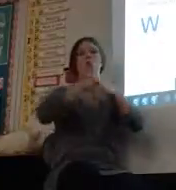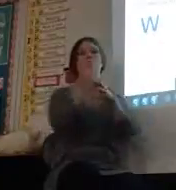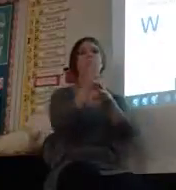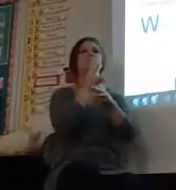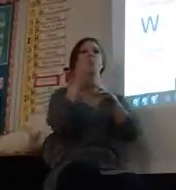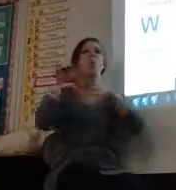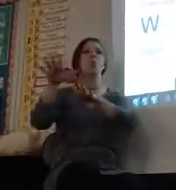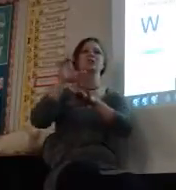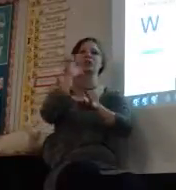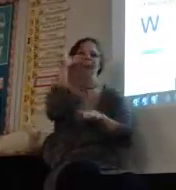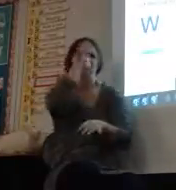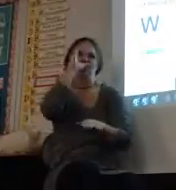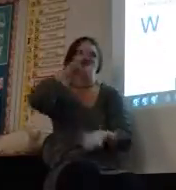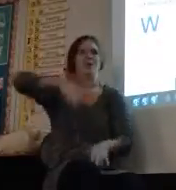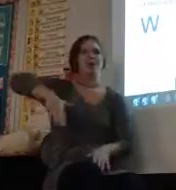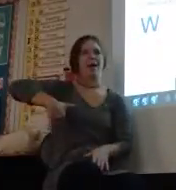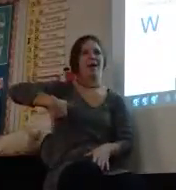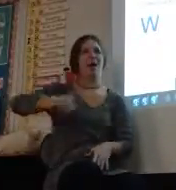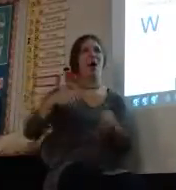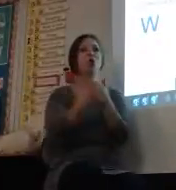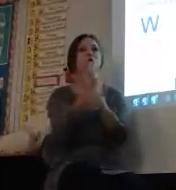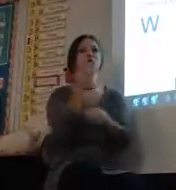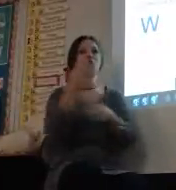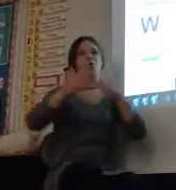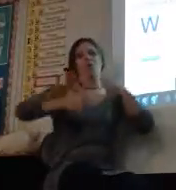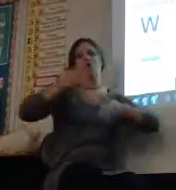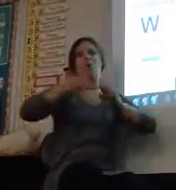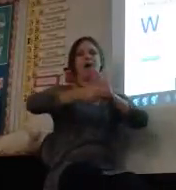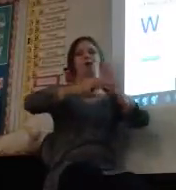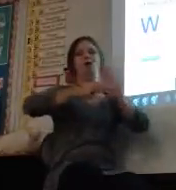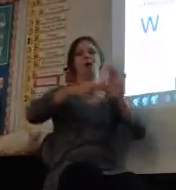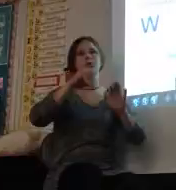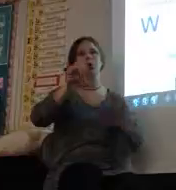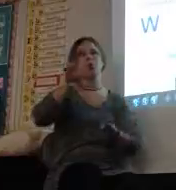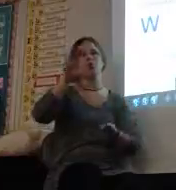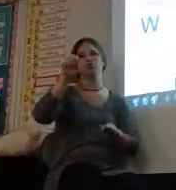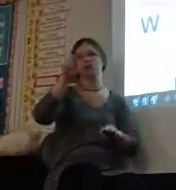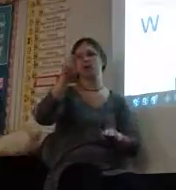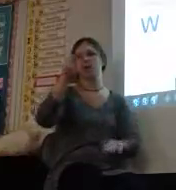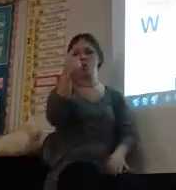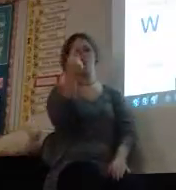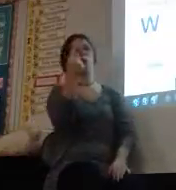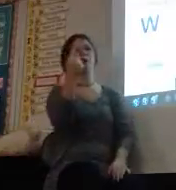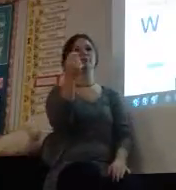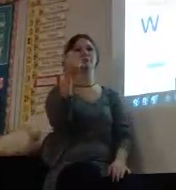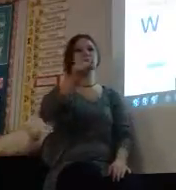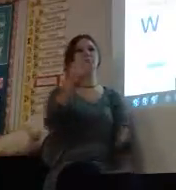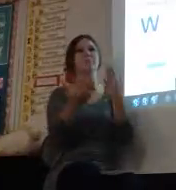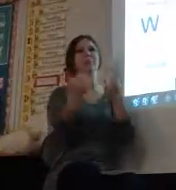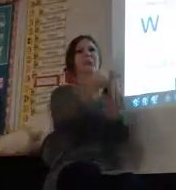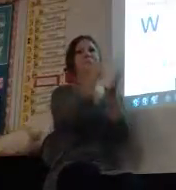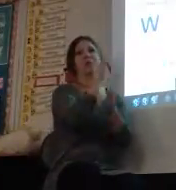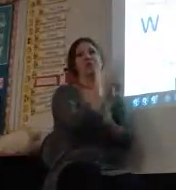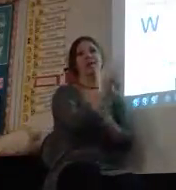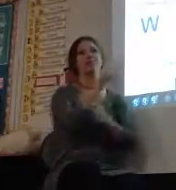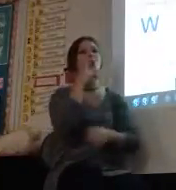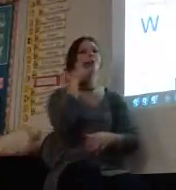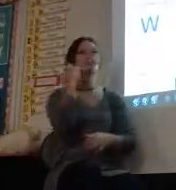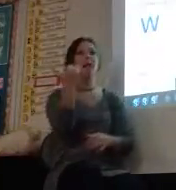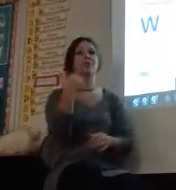robot called Ocean One could change that. Scientists at Stanford University in California built the robot to visit